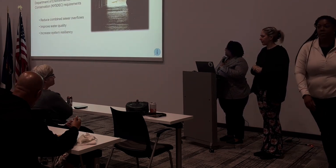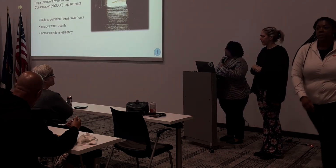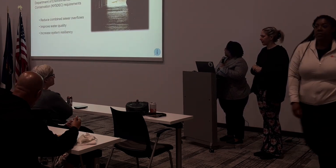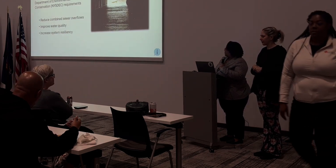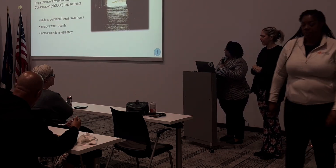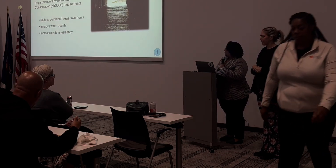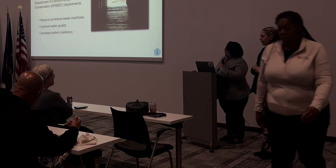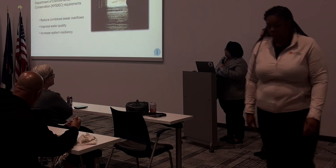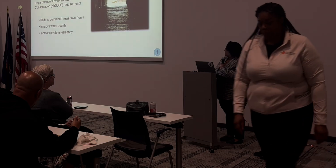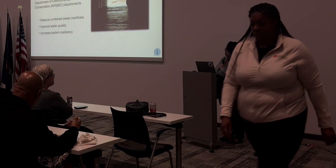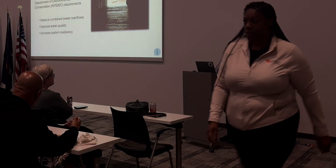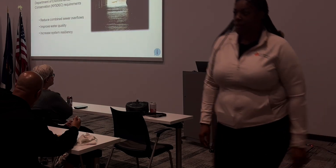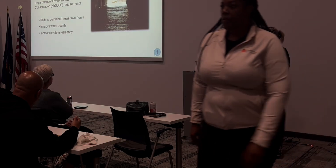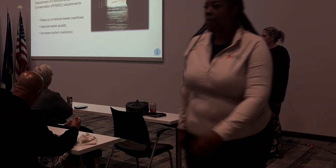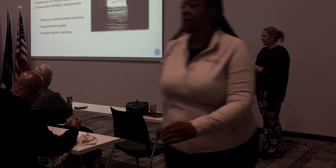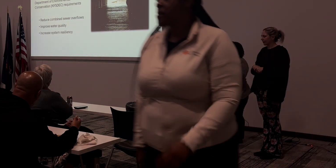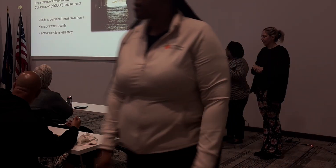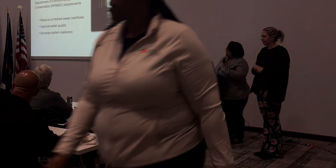So